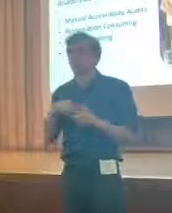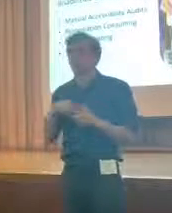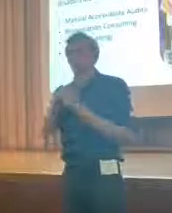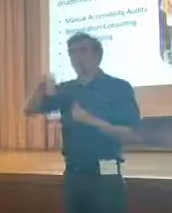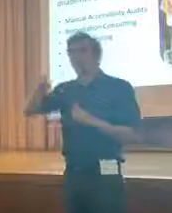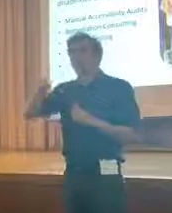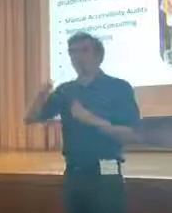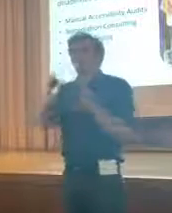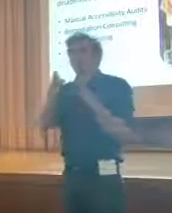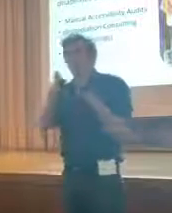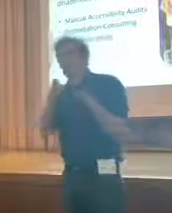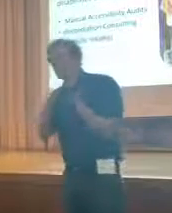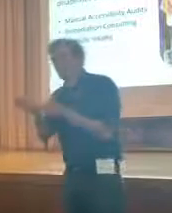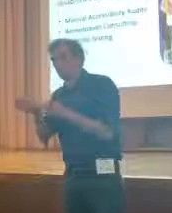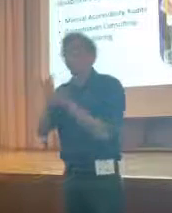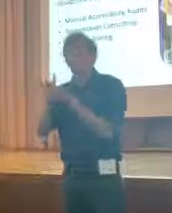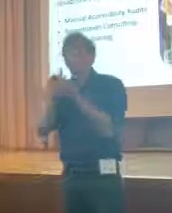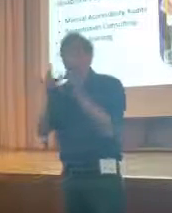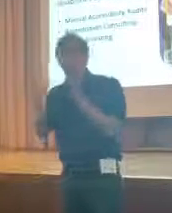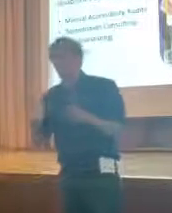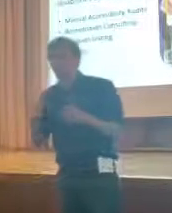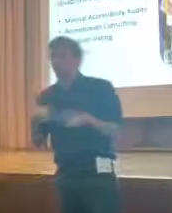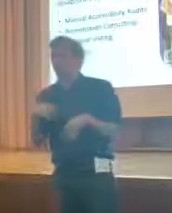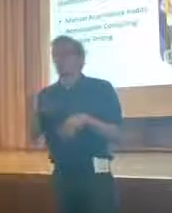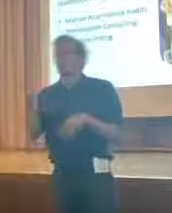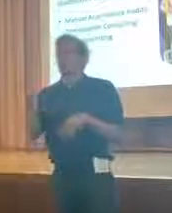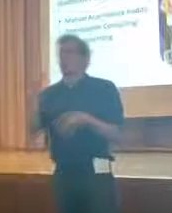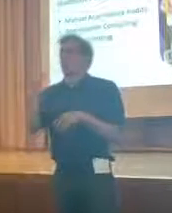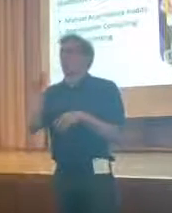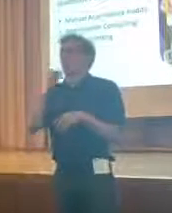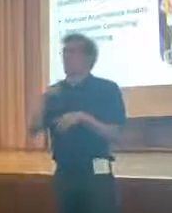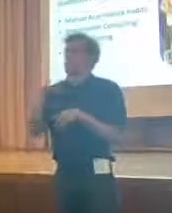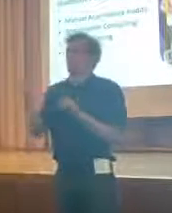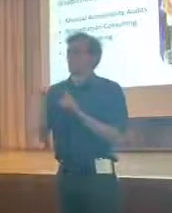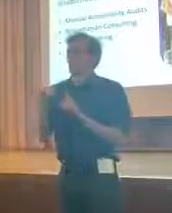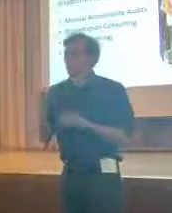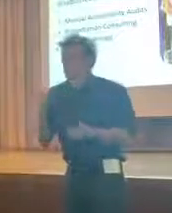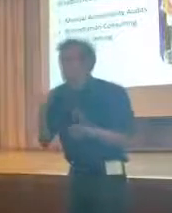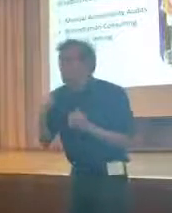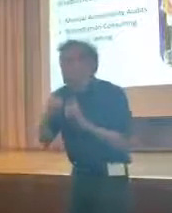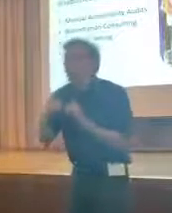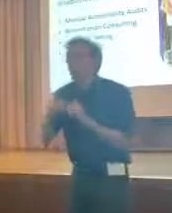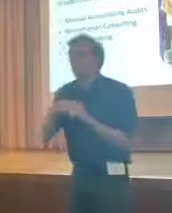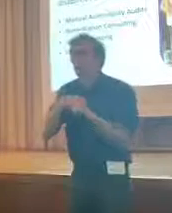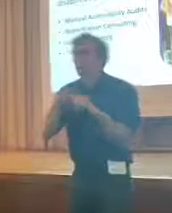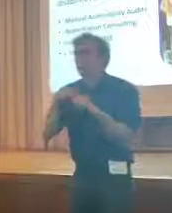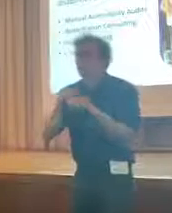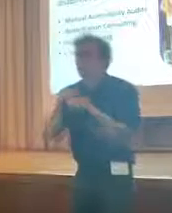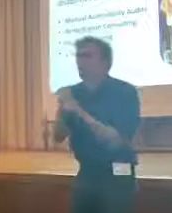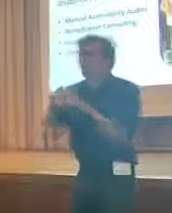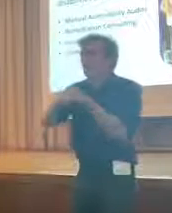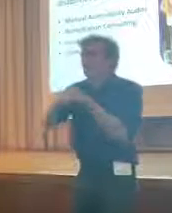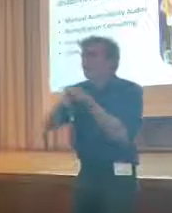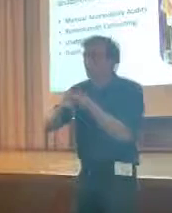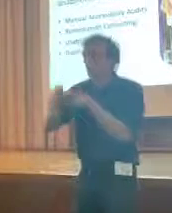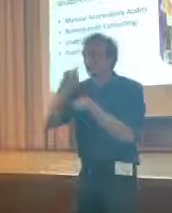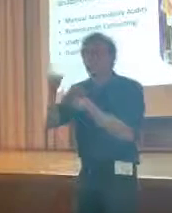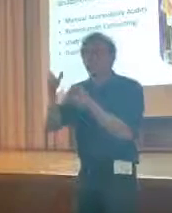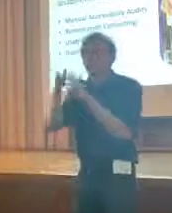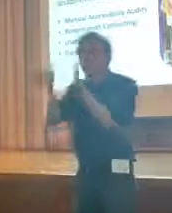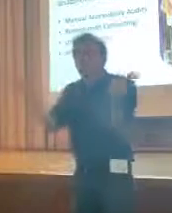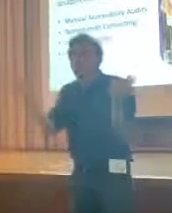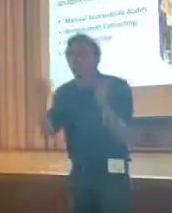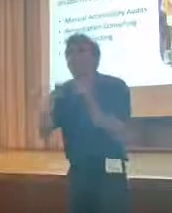came to me and said, "We have no idea how we're going to get this out to the public. We know it has to be accessible. We don't know how to do it. Can you figure it